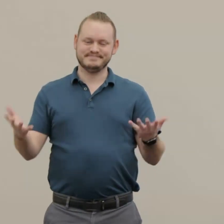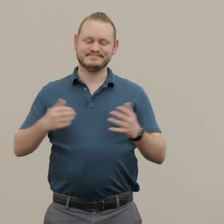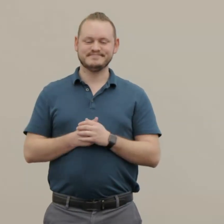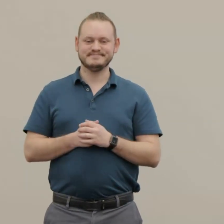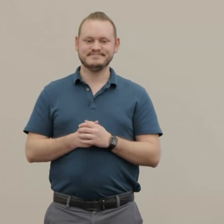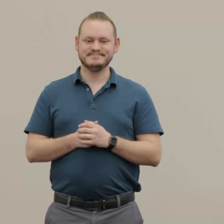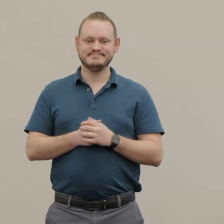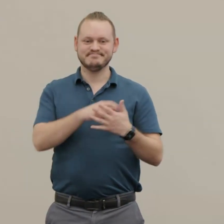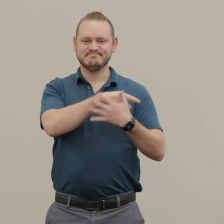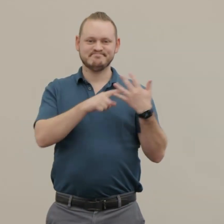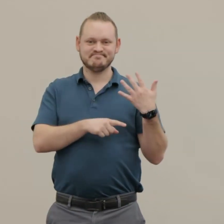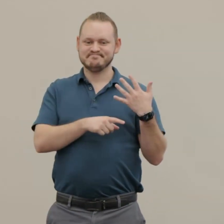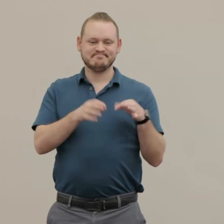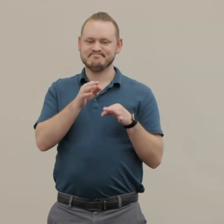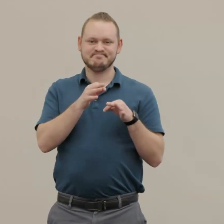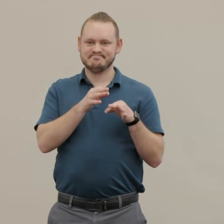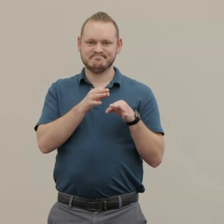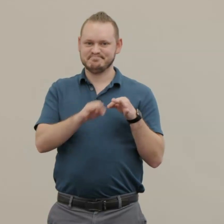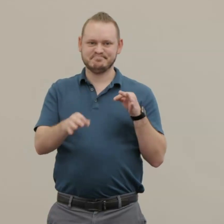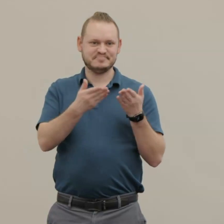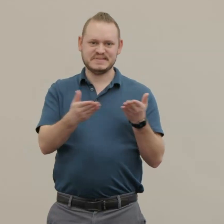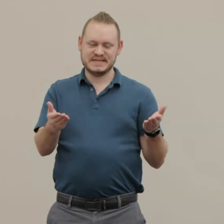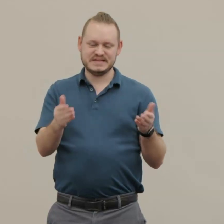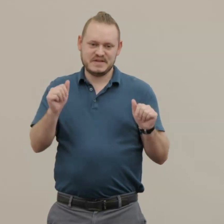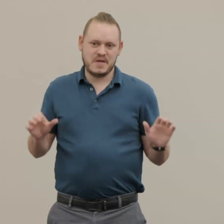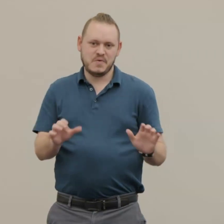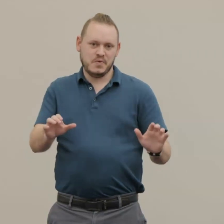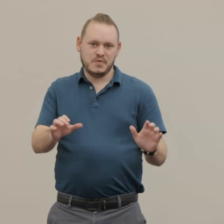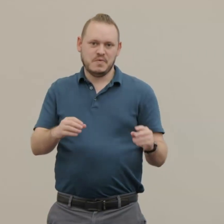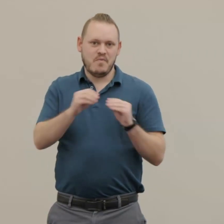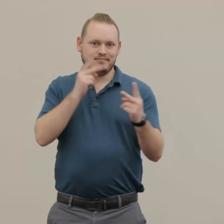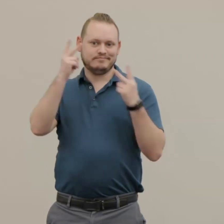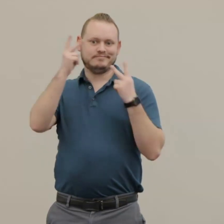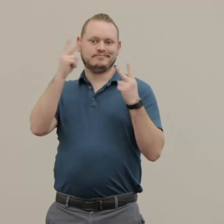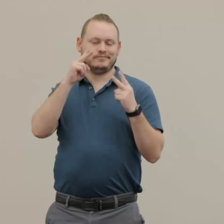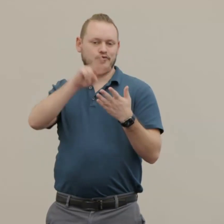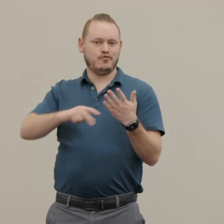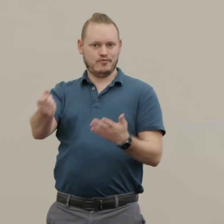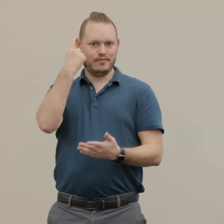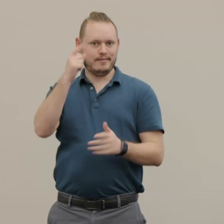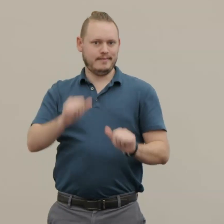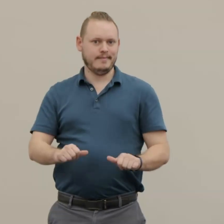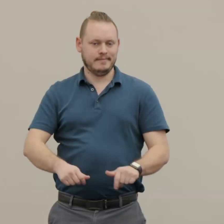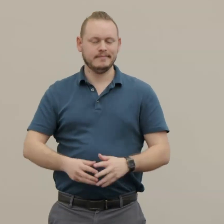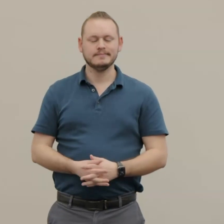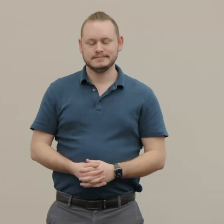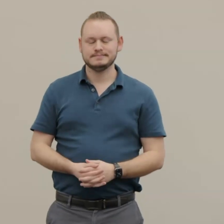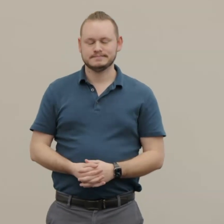So these are just some simple things that you can do to make it more visually readable.